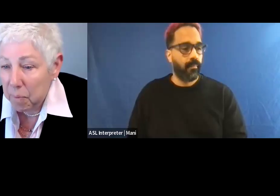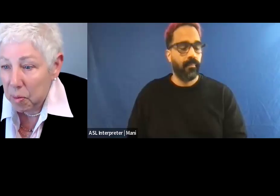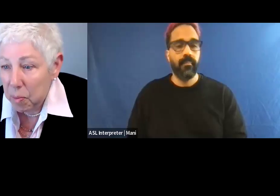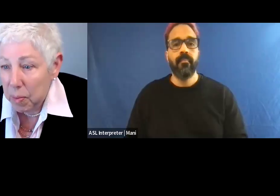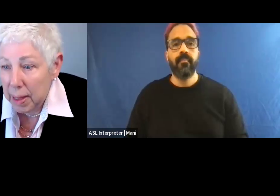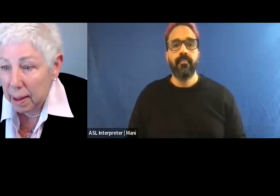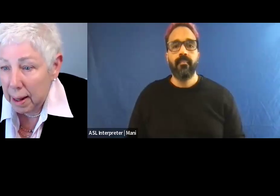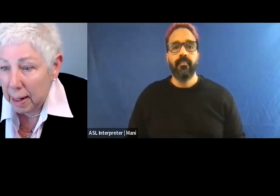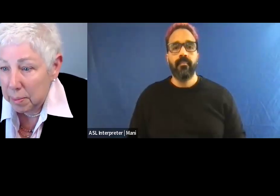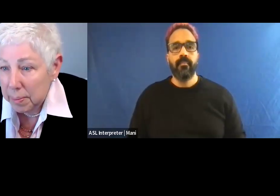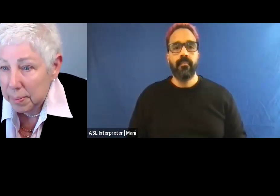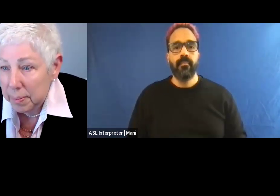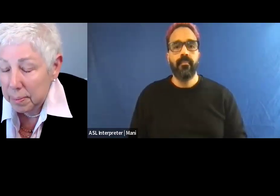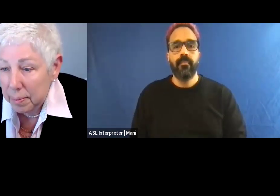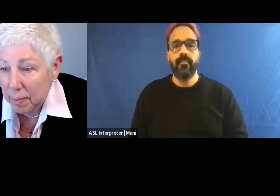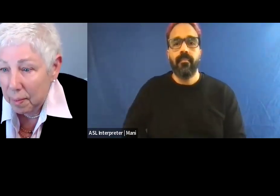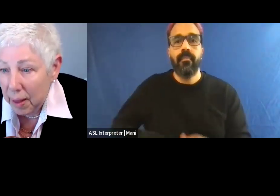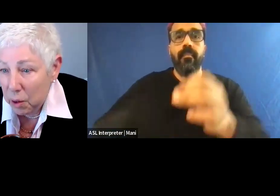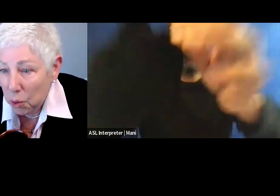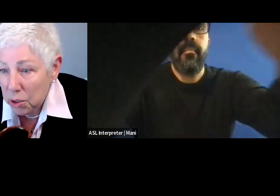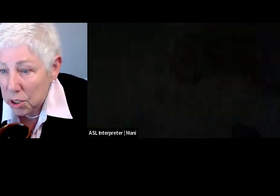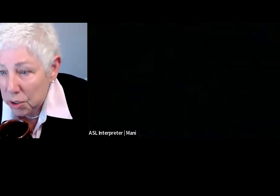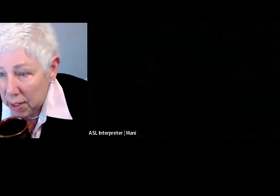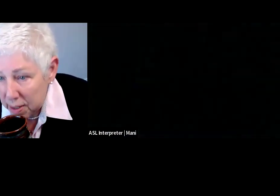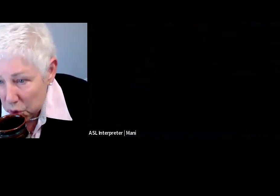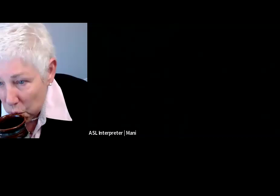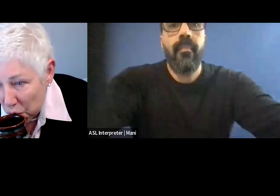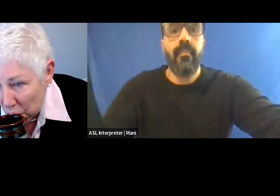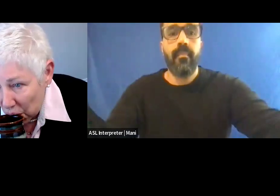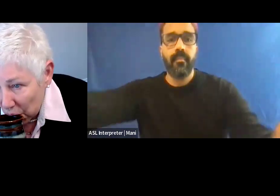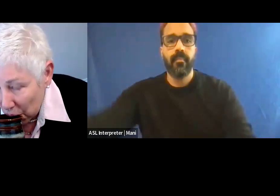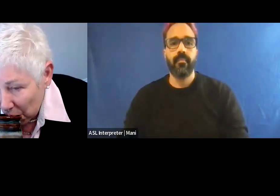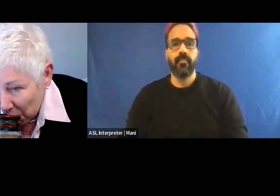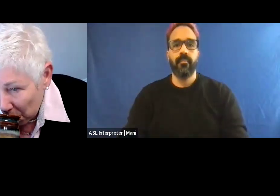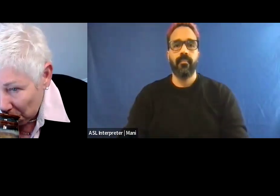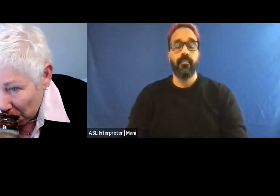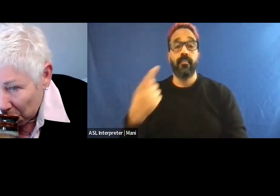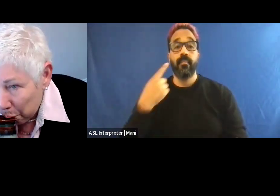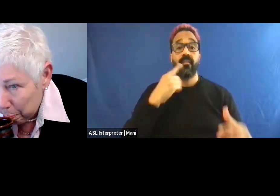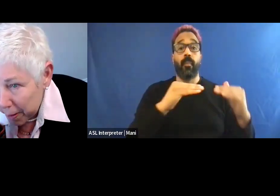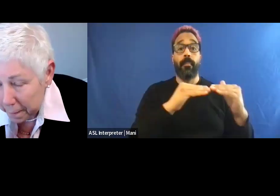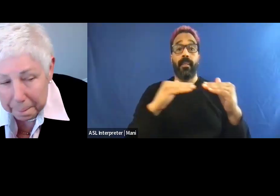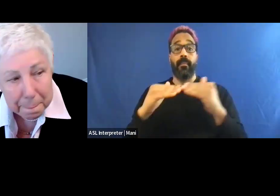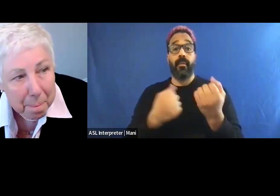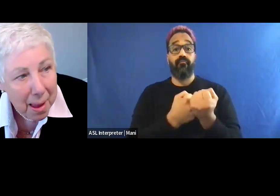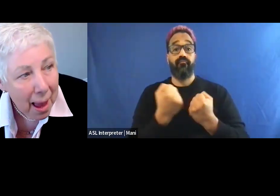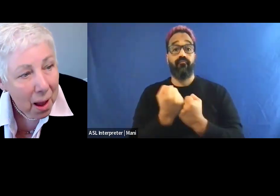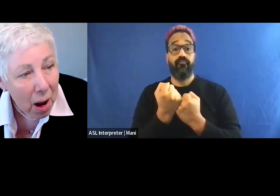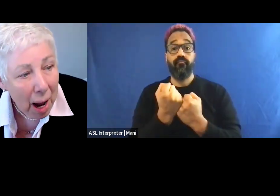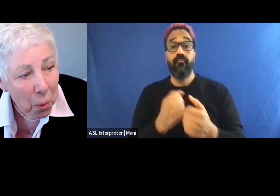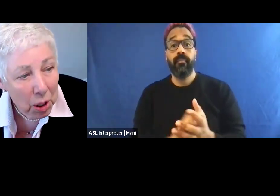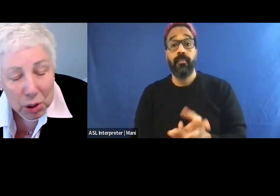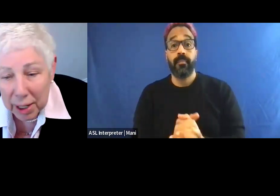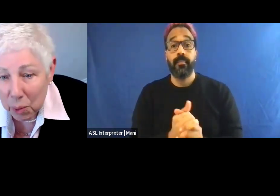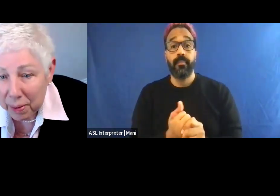Now, in order to do this,